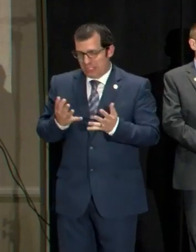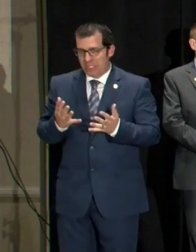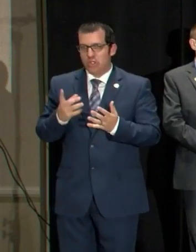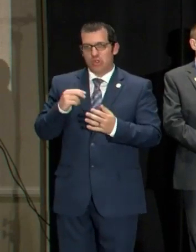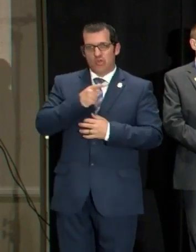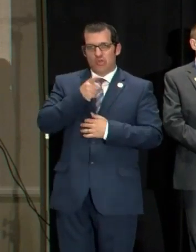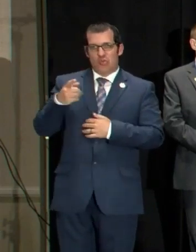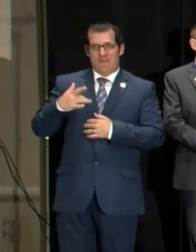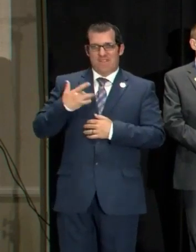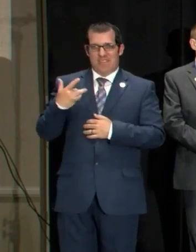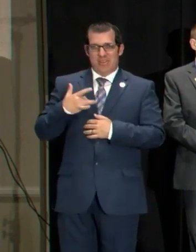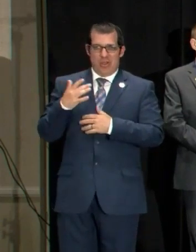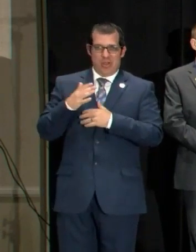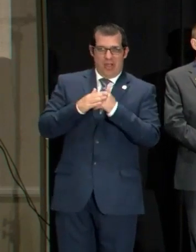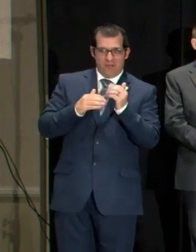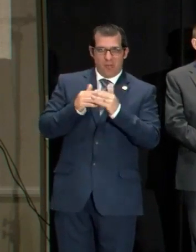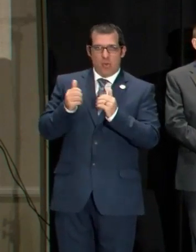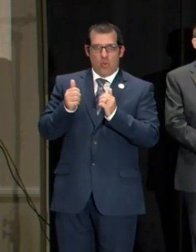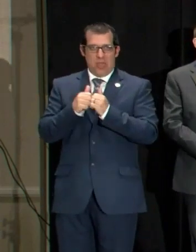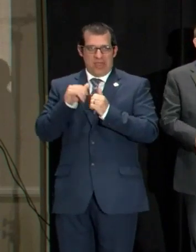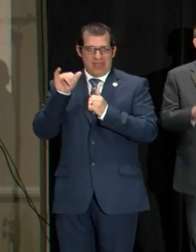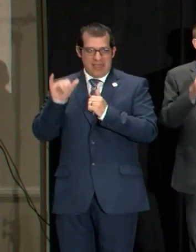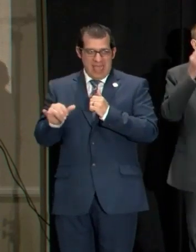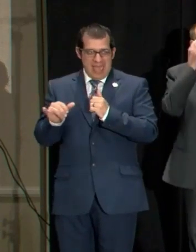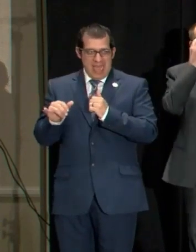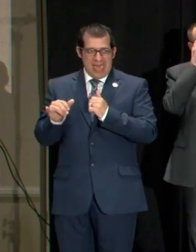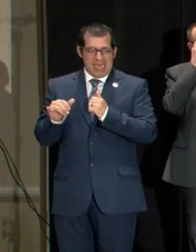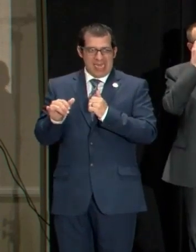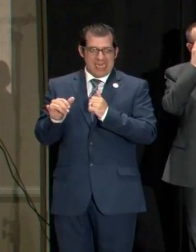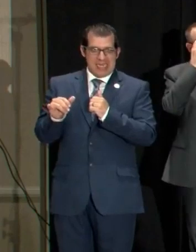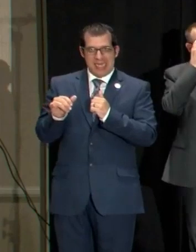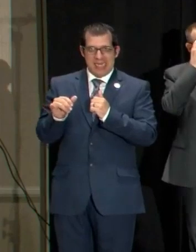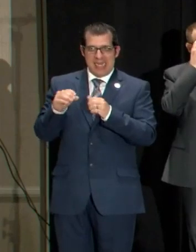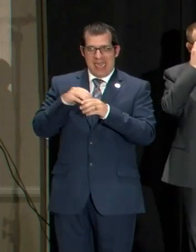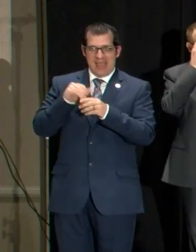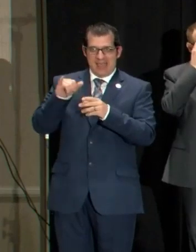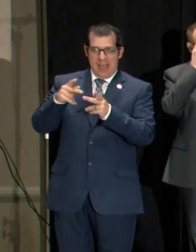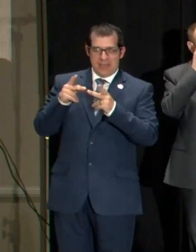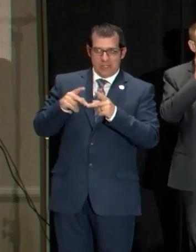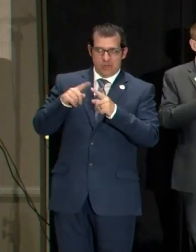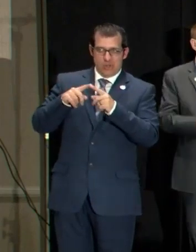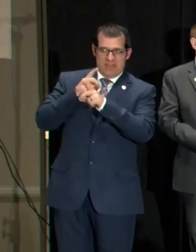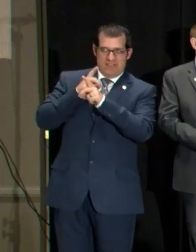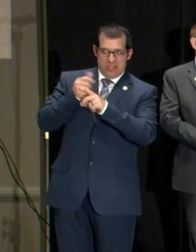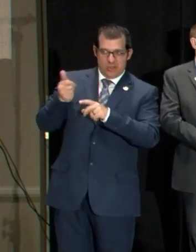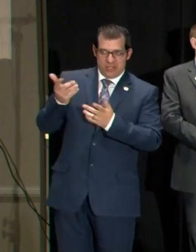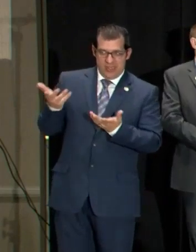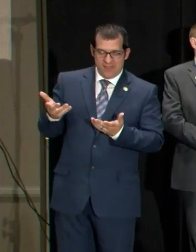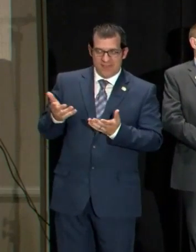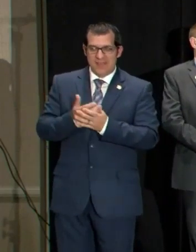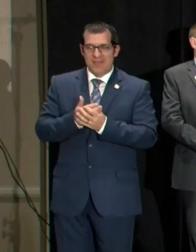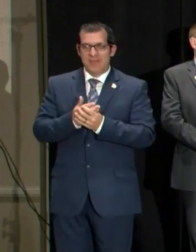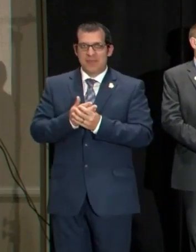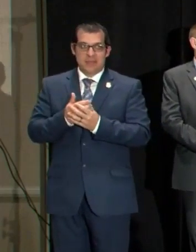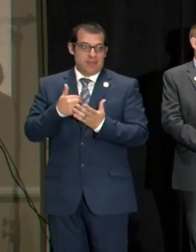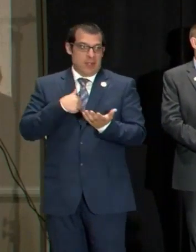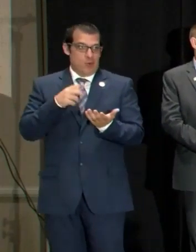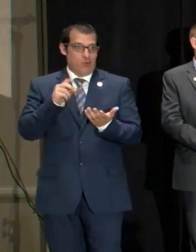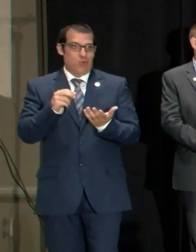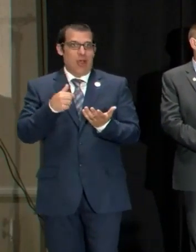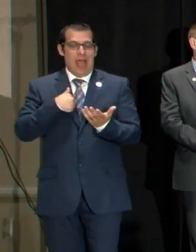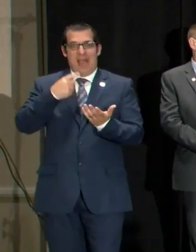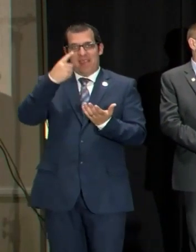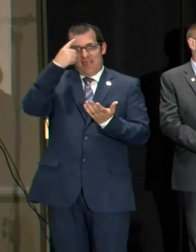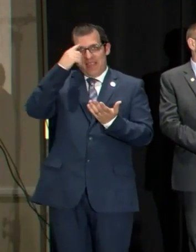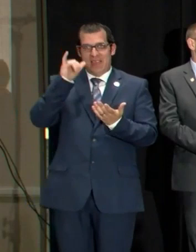Do you feel comfortable with that, being in that position? I do.